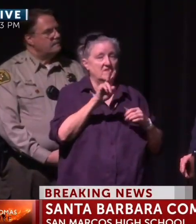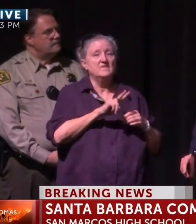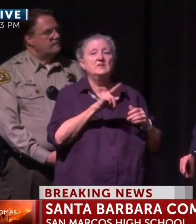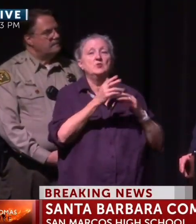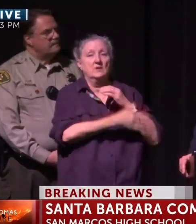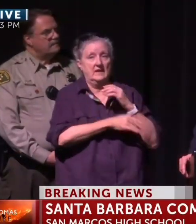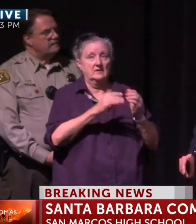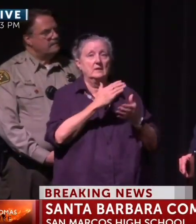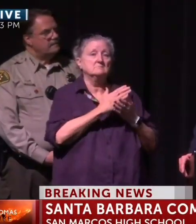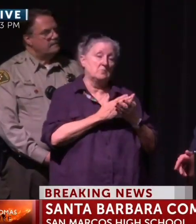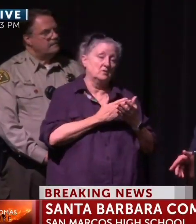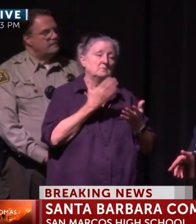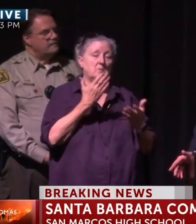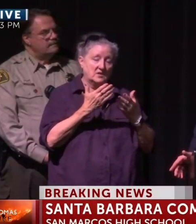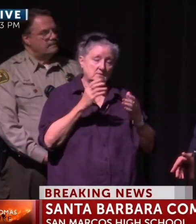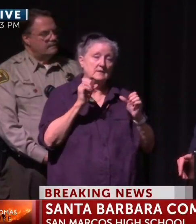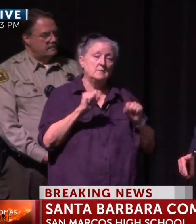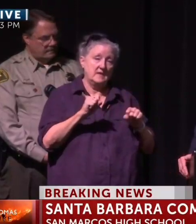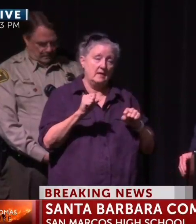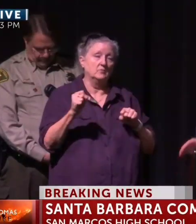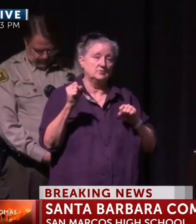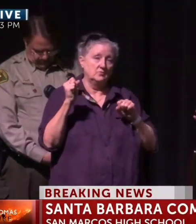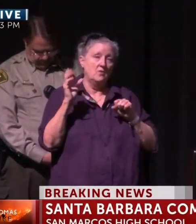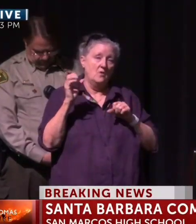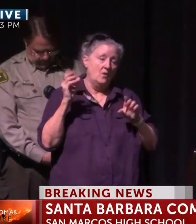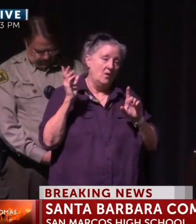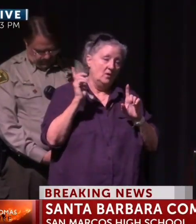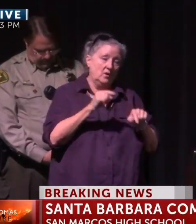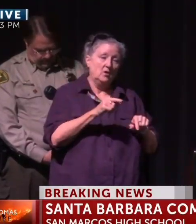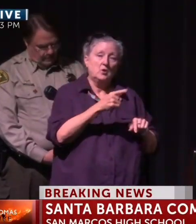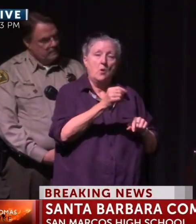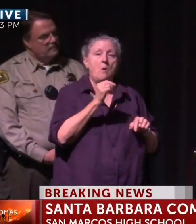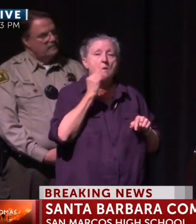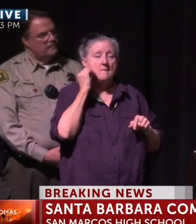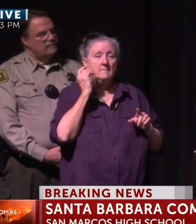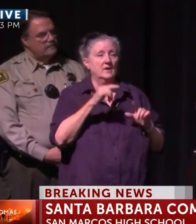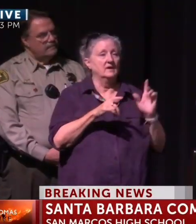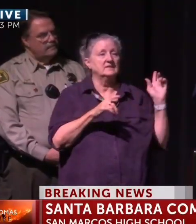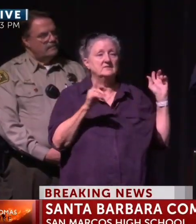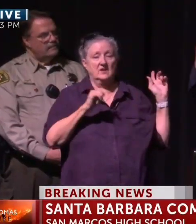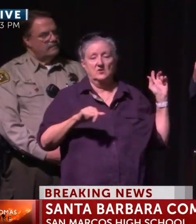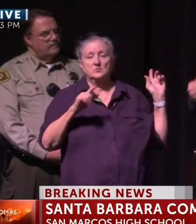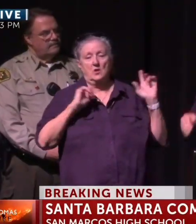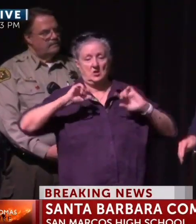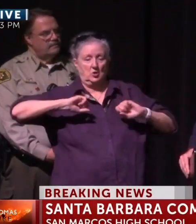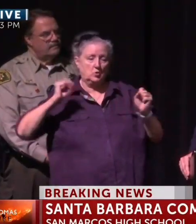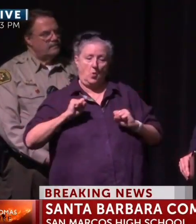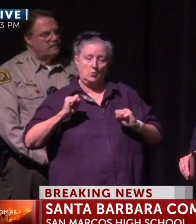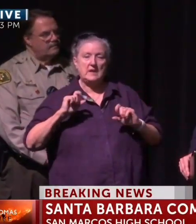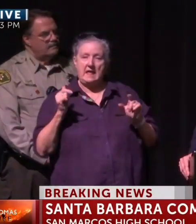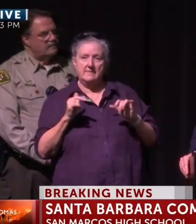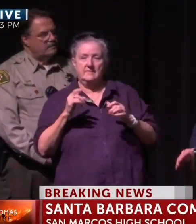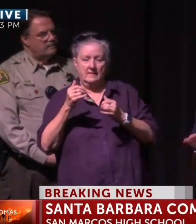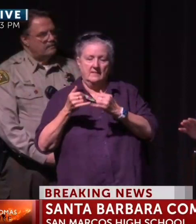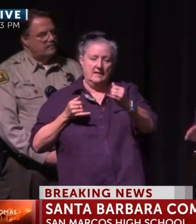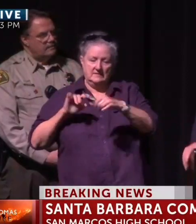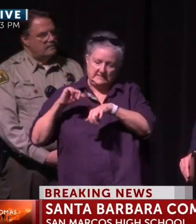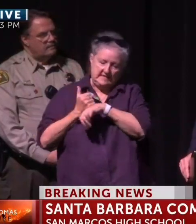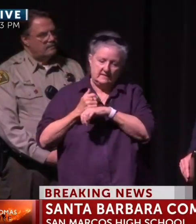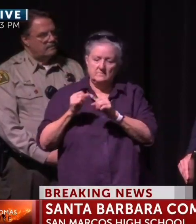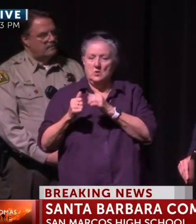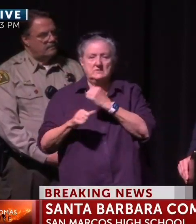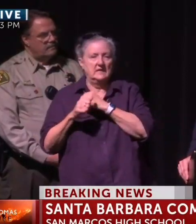Ventura County side that will possibly be repopulating, but these are areas of the fire where they're very cold and the line has been established and there's